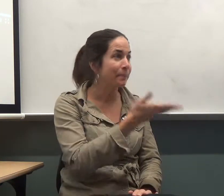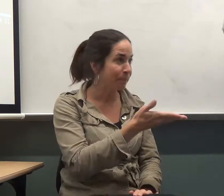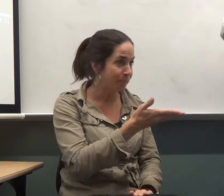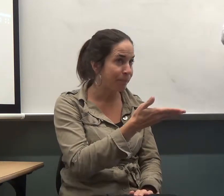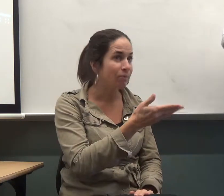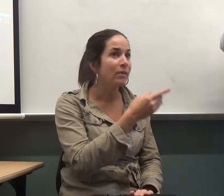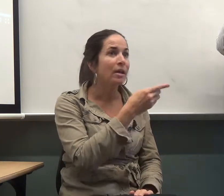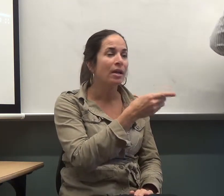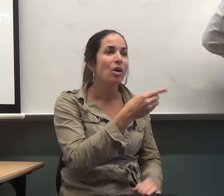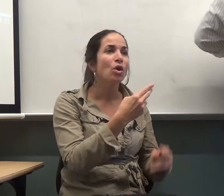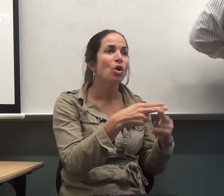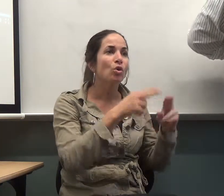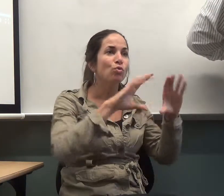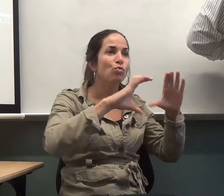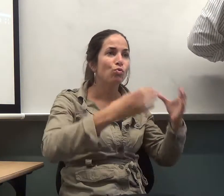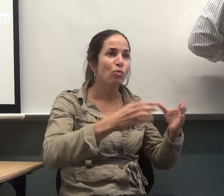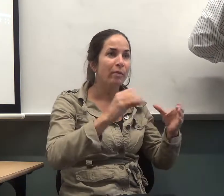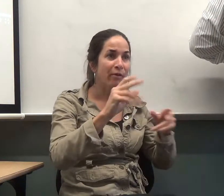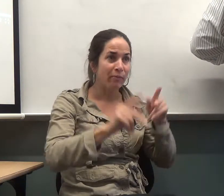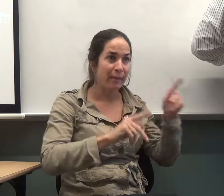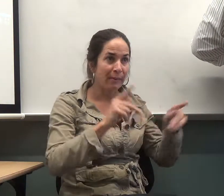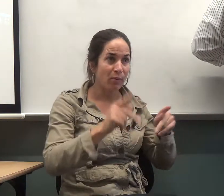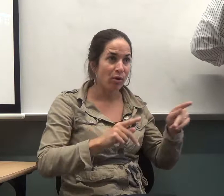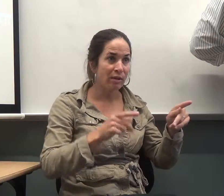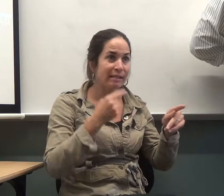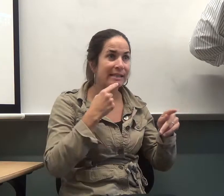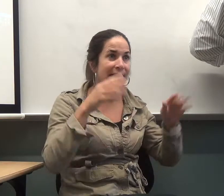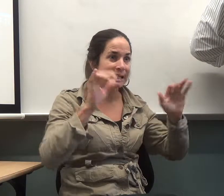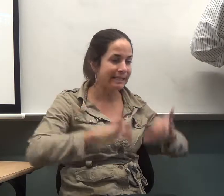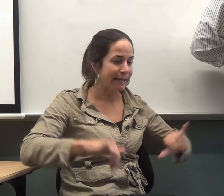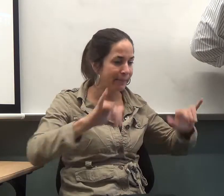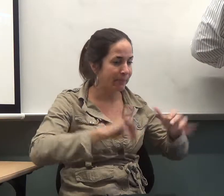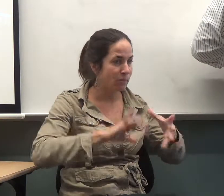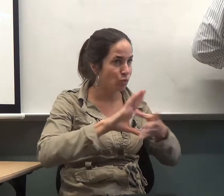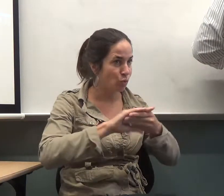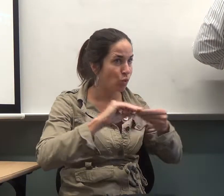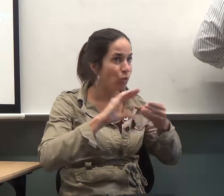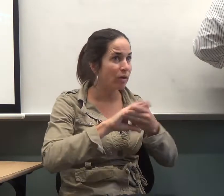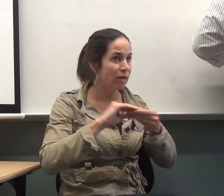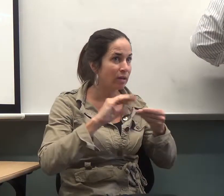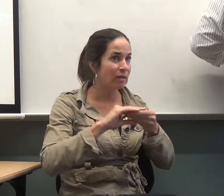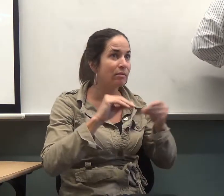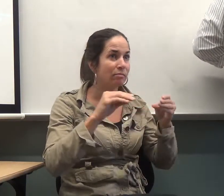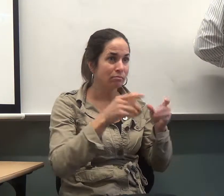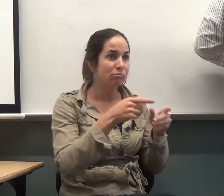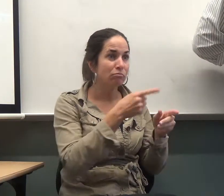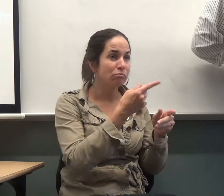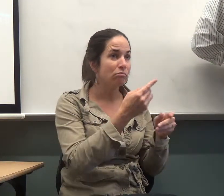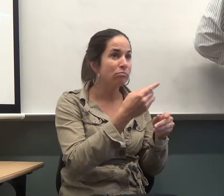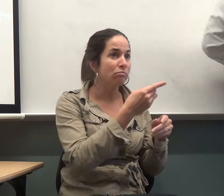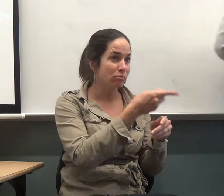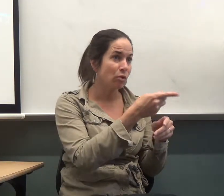grouping of people, wouldn't it, that told us this story, right? You could pull a grouping of people, you could use that as an example, that's true. That's